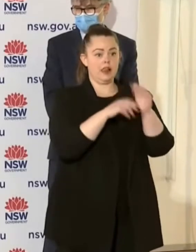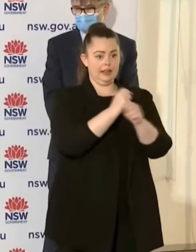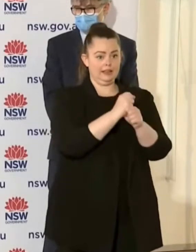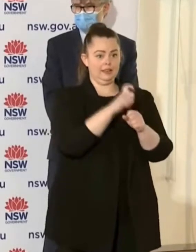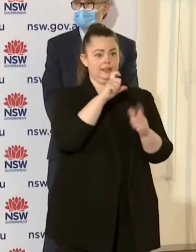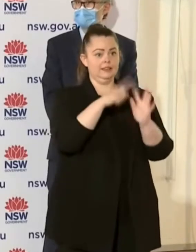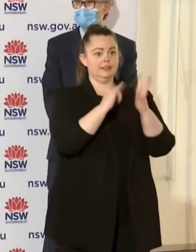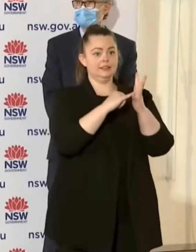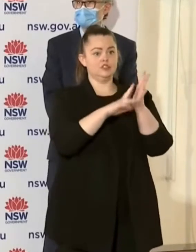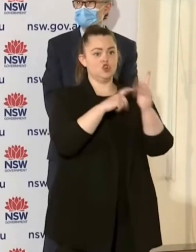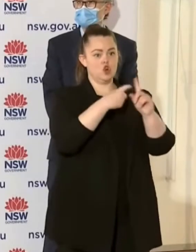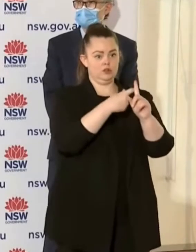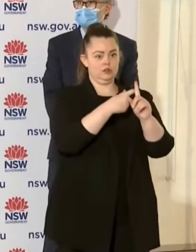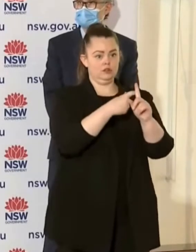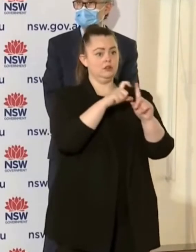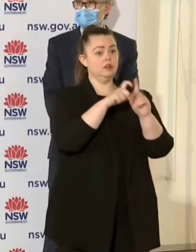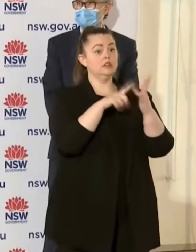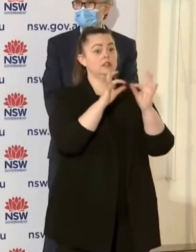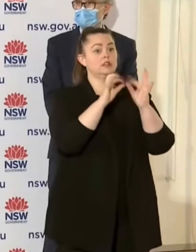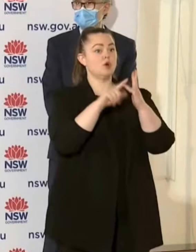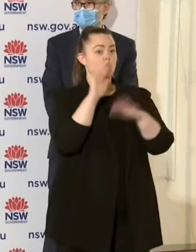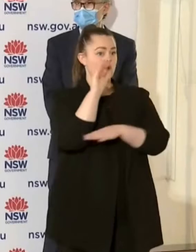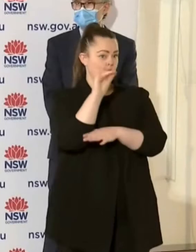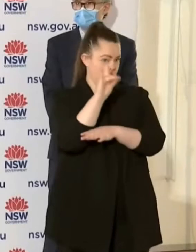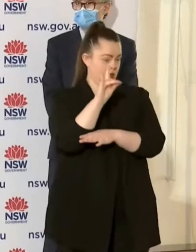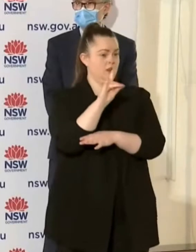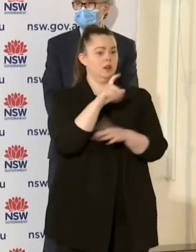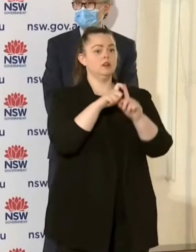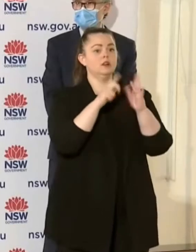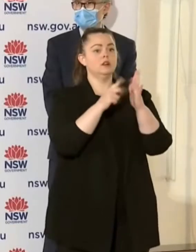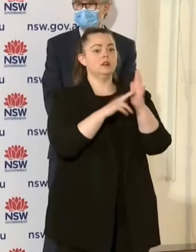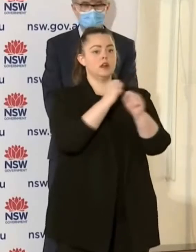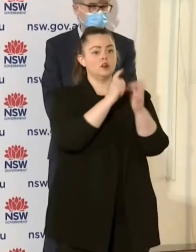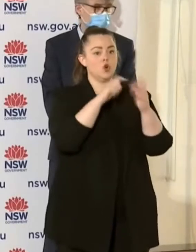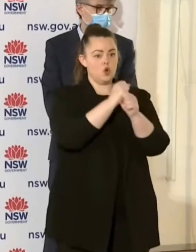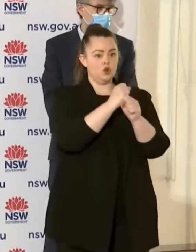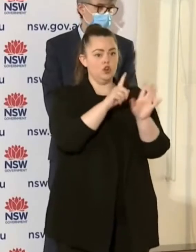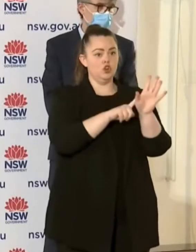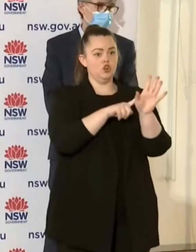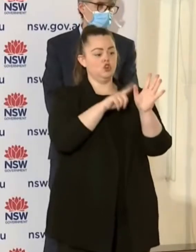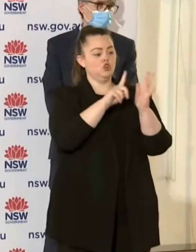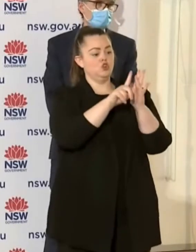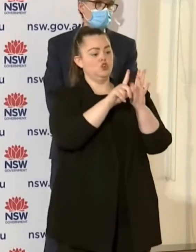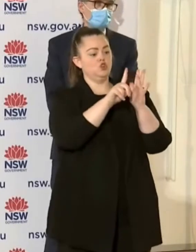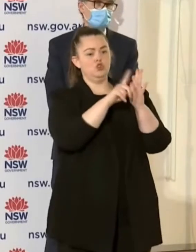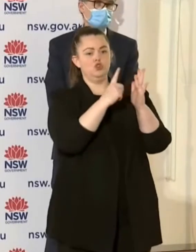Cessnock, Dubbo Regional, Dungog, Eurobodalla,